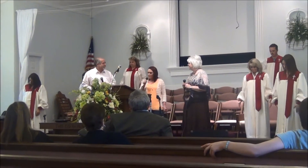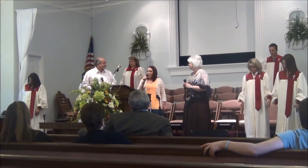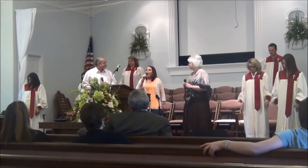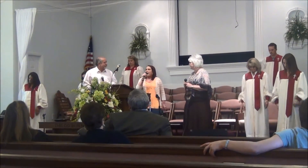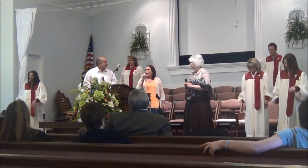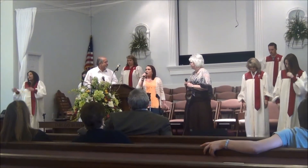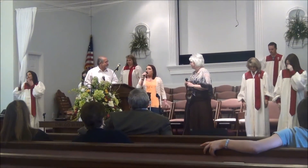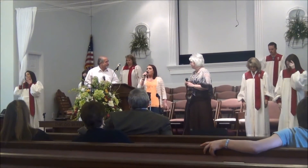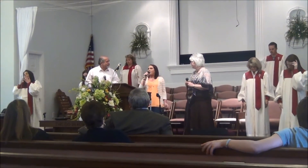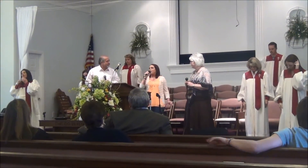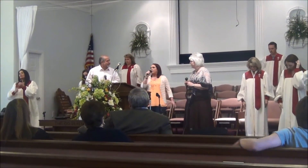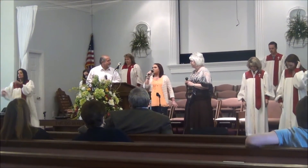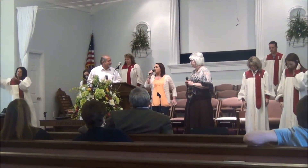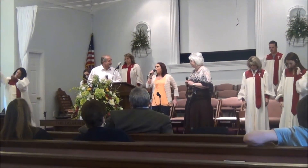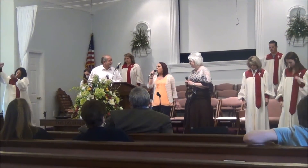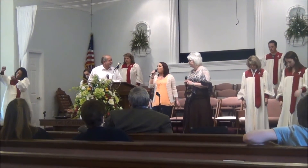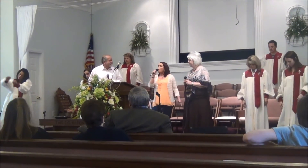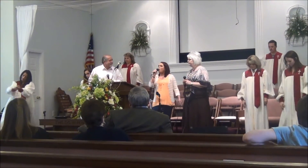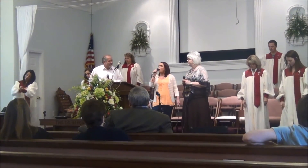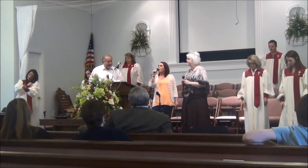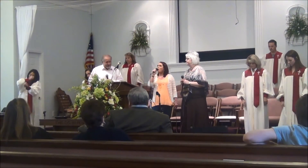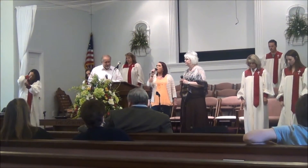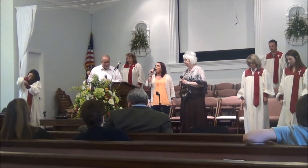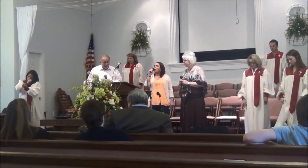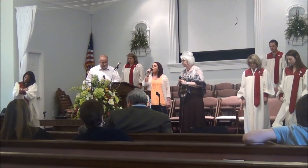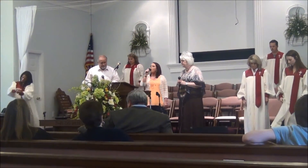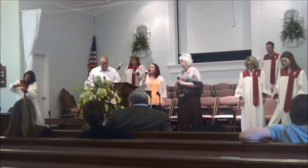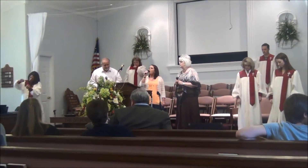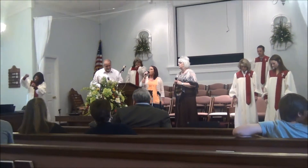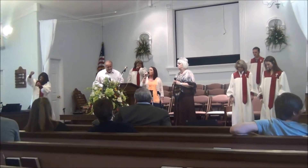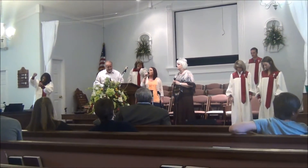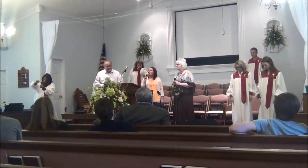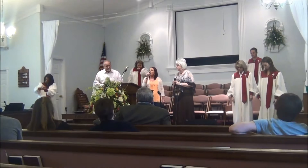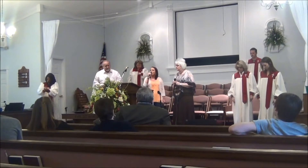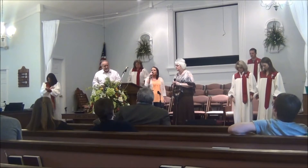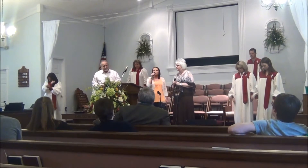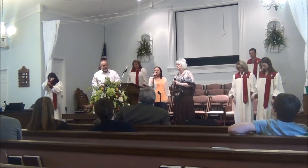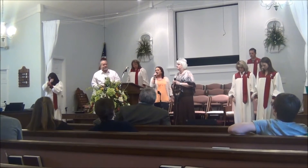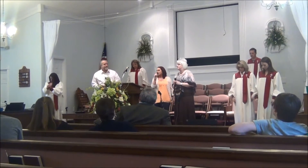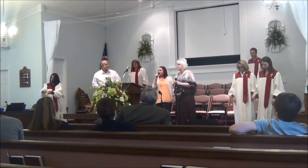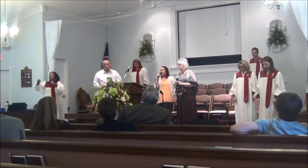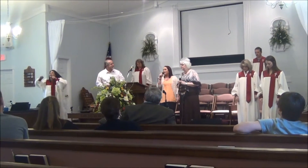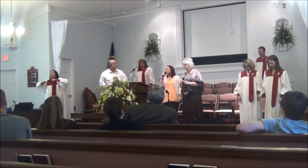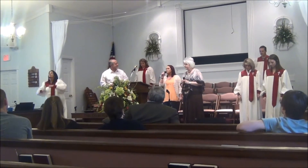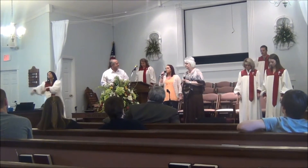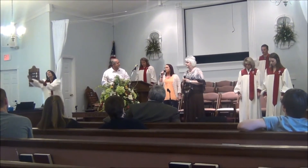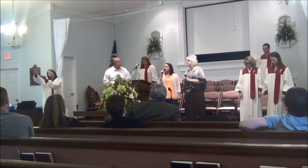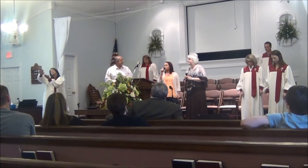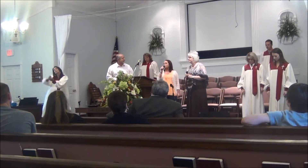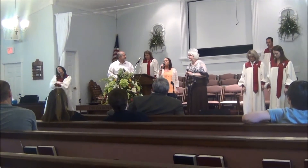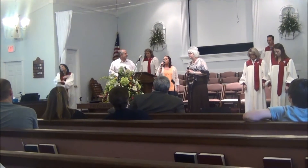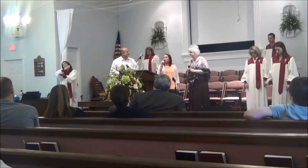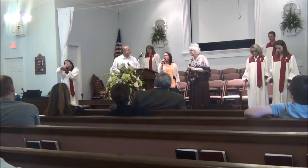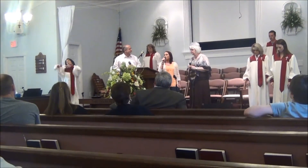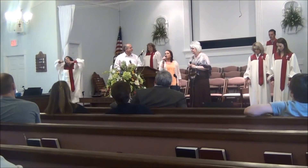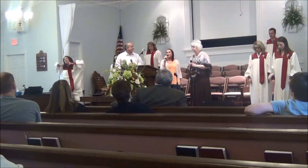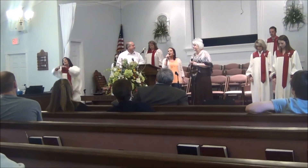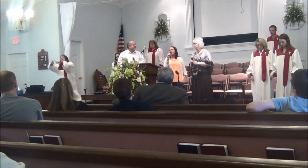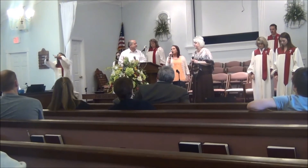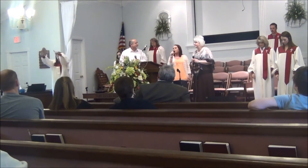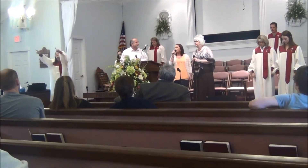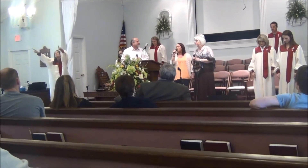How many songs can I sing to